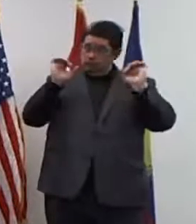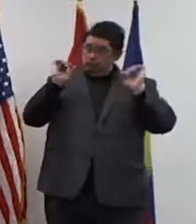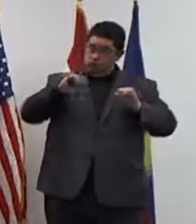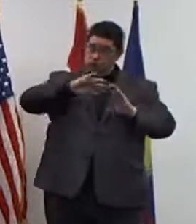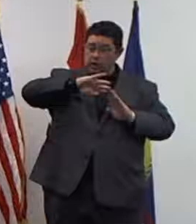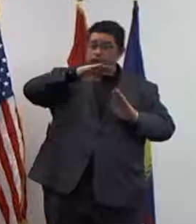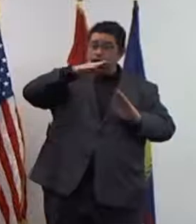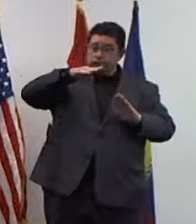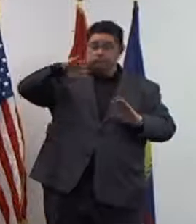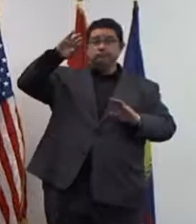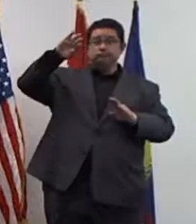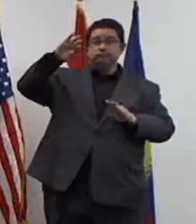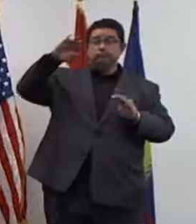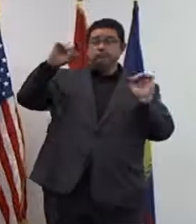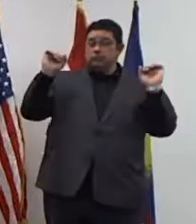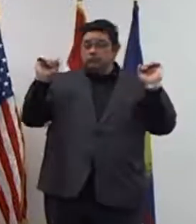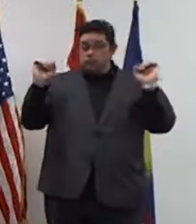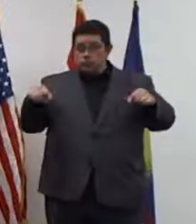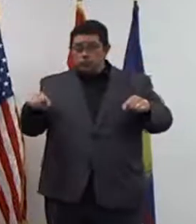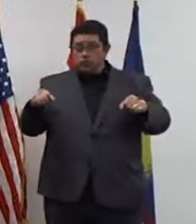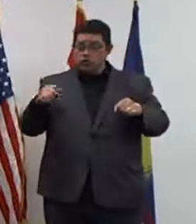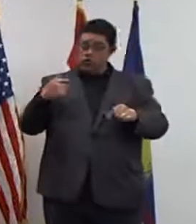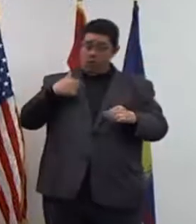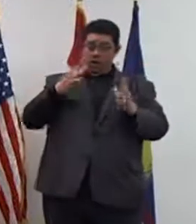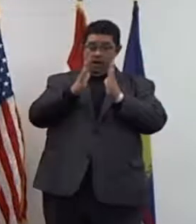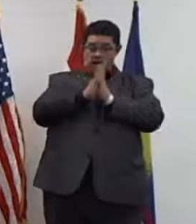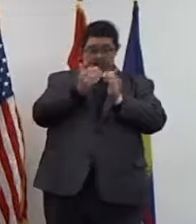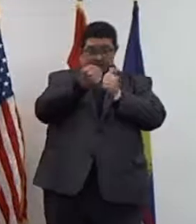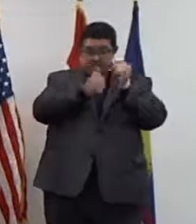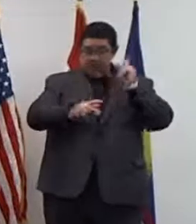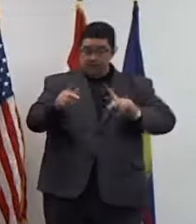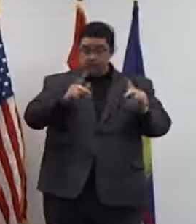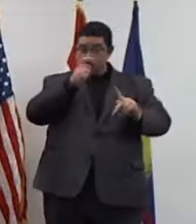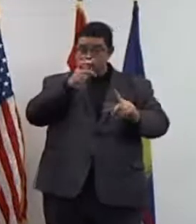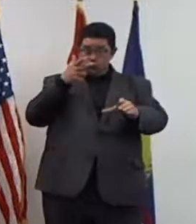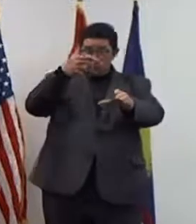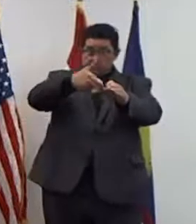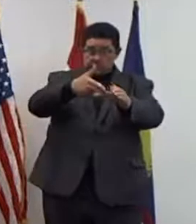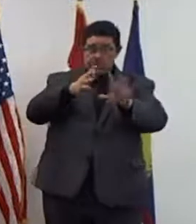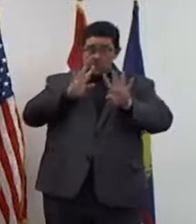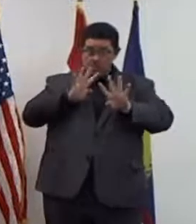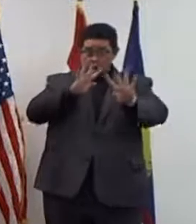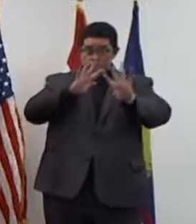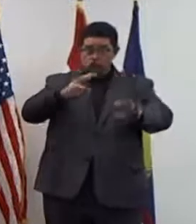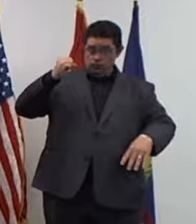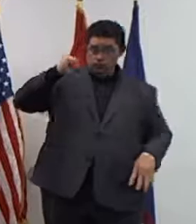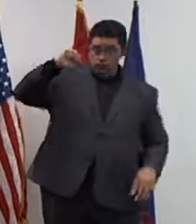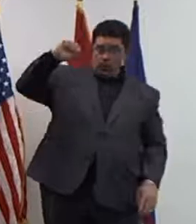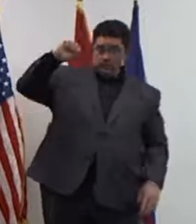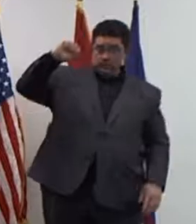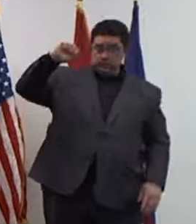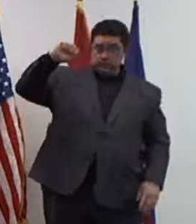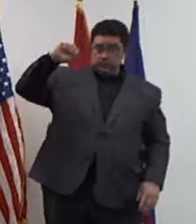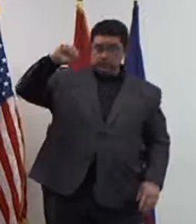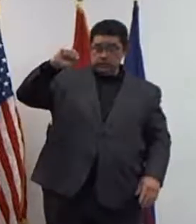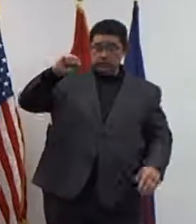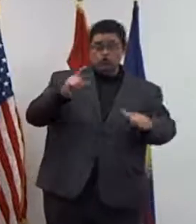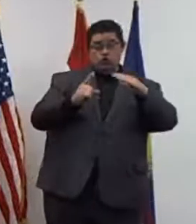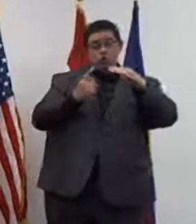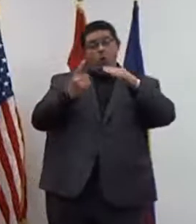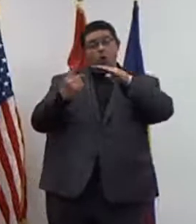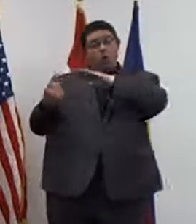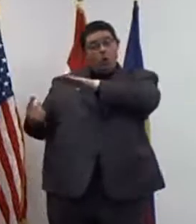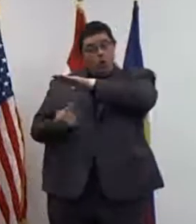asked everyone who has participated in a march or protest to quarantine